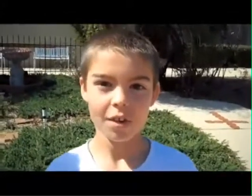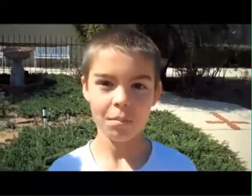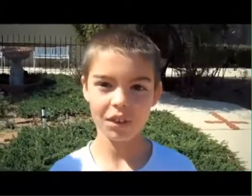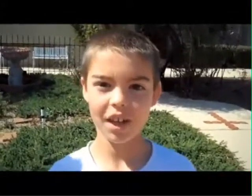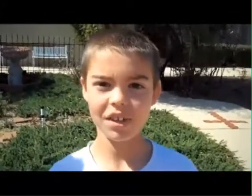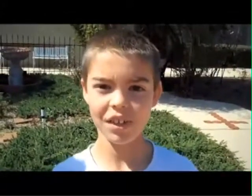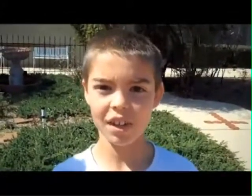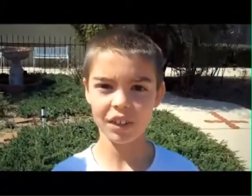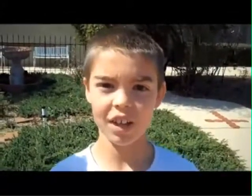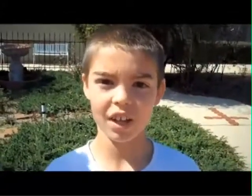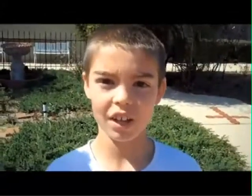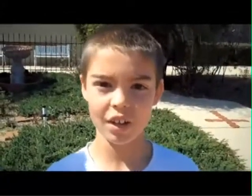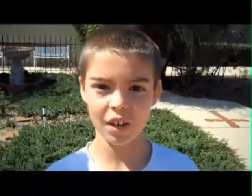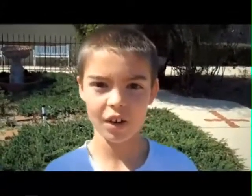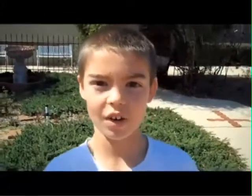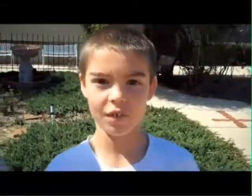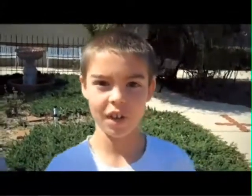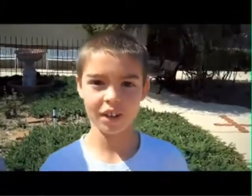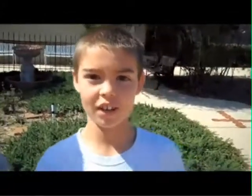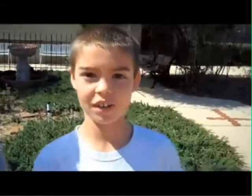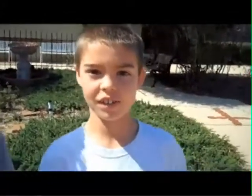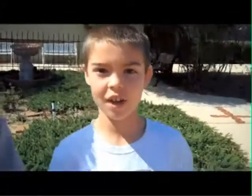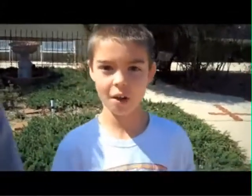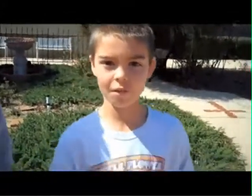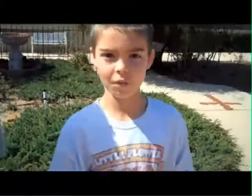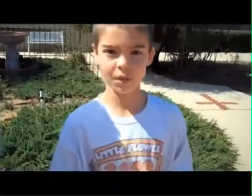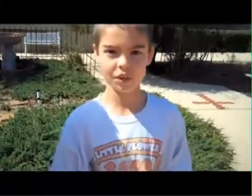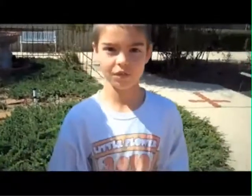But that's not the end of AS alphabet.